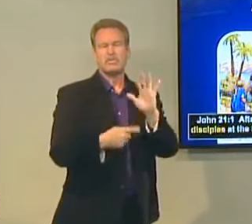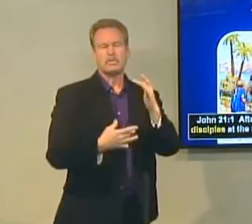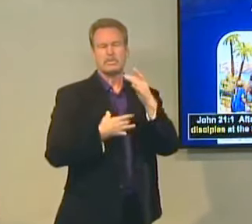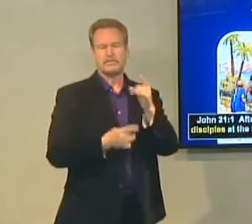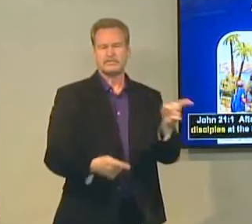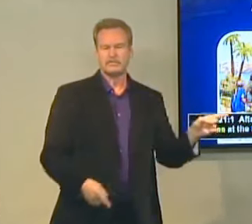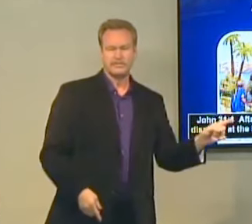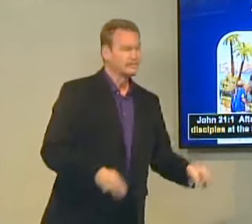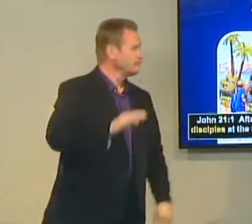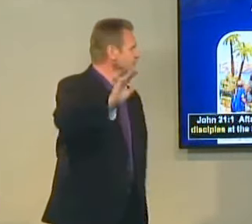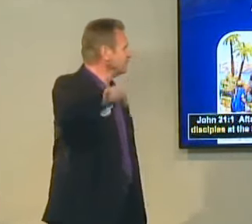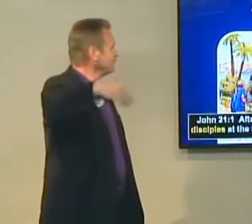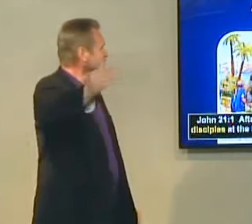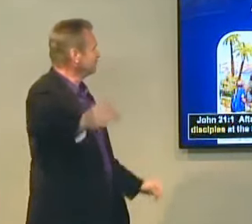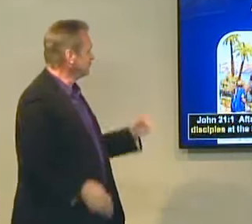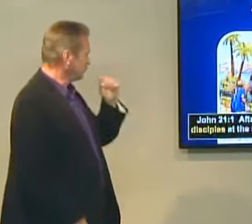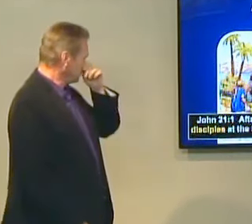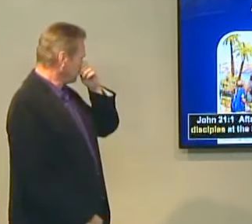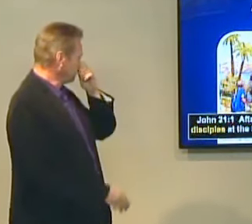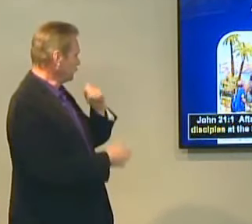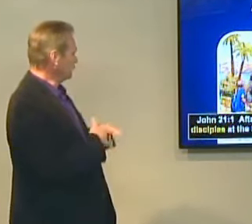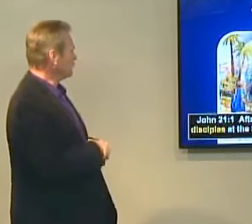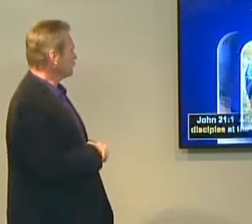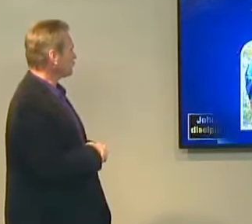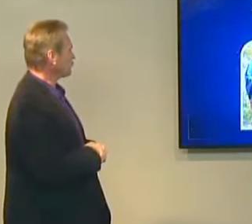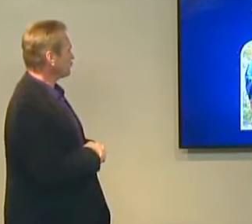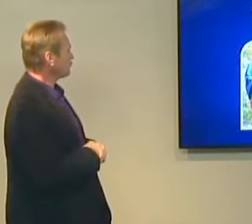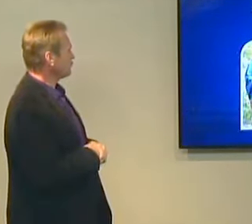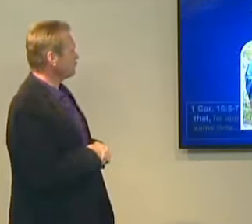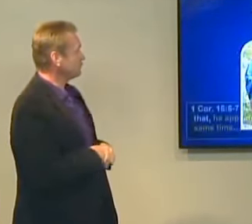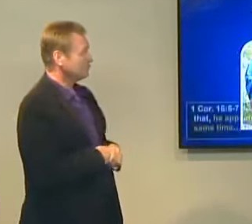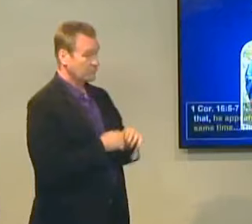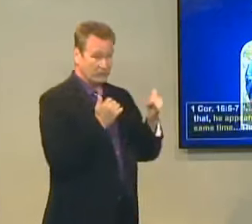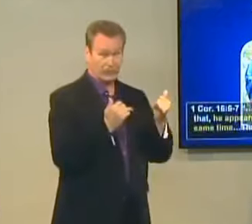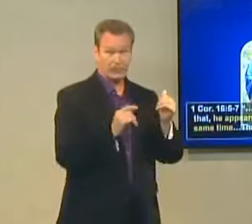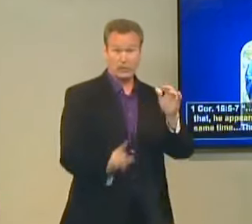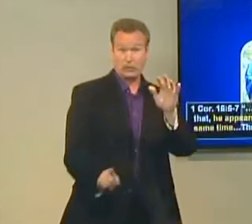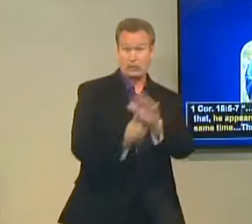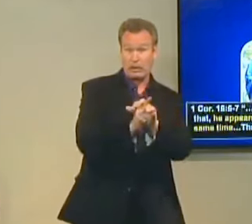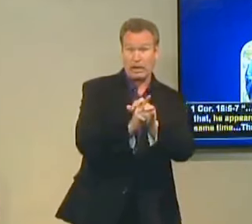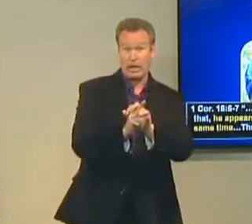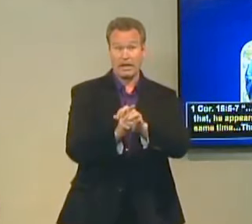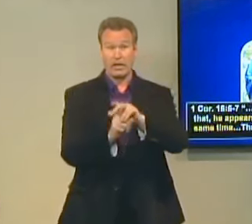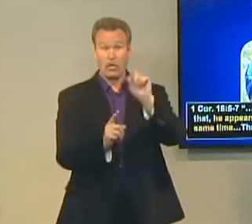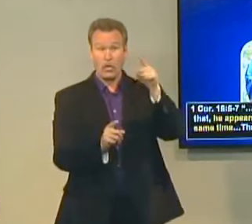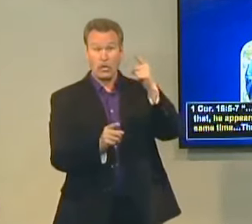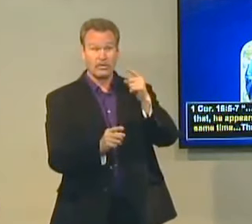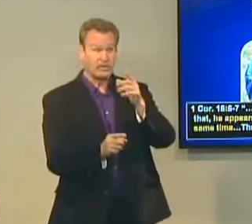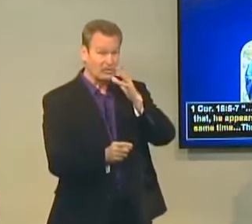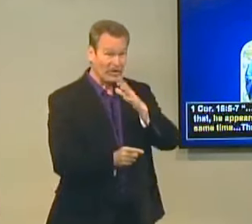the Sea of Galilee. There is. There is much discussion about that. The ninth appearance.